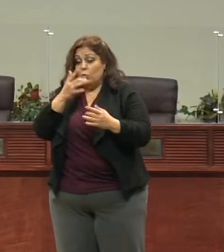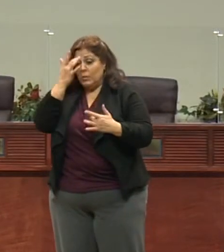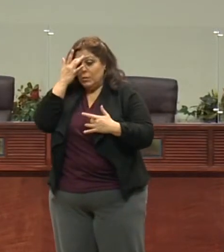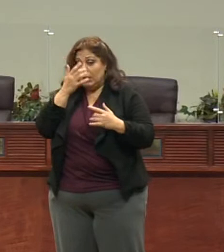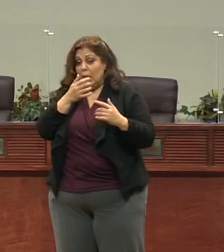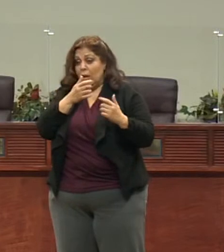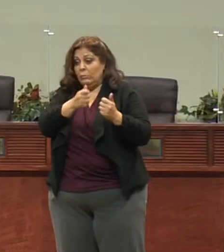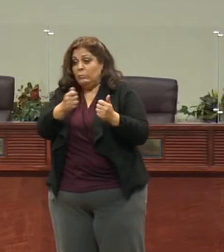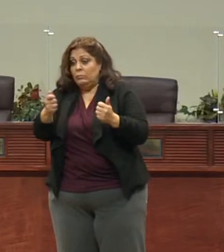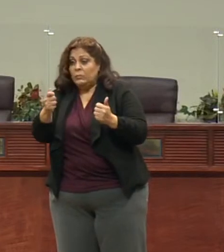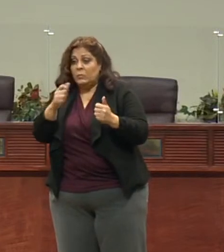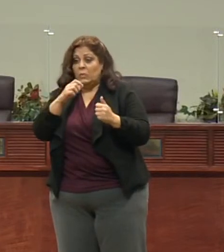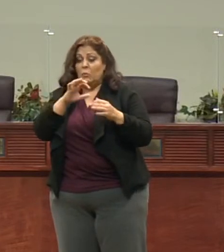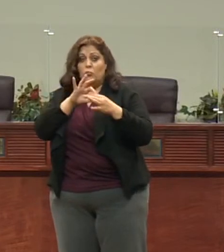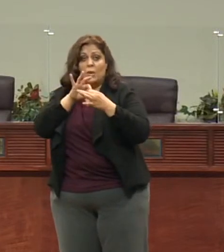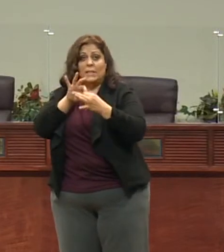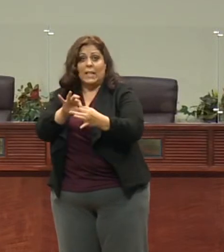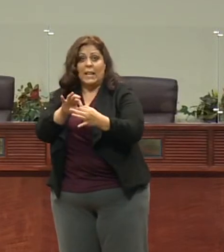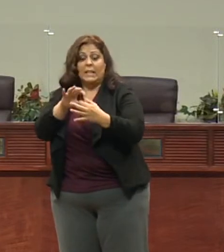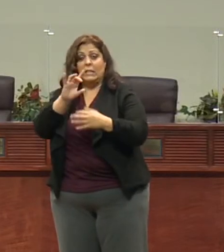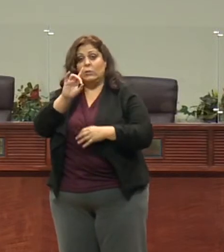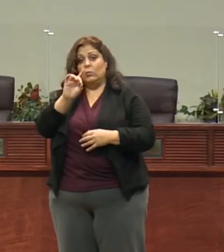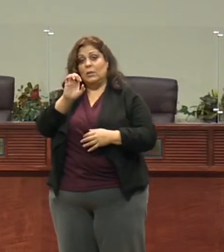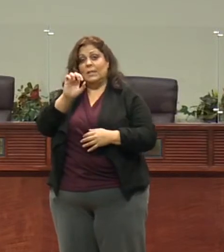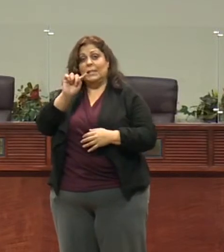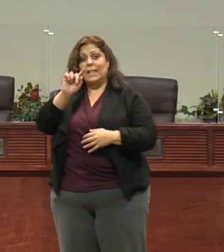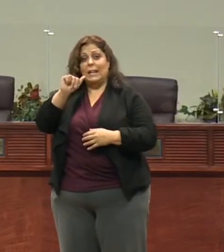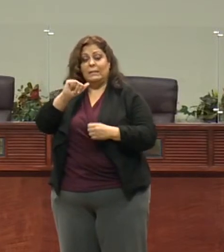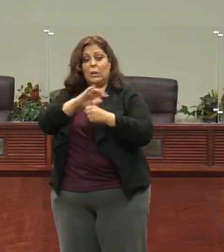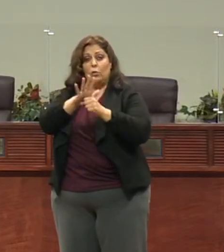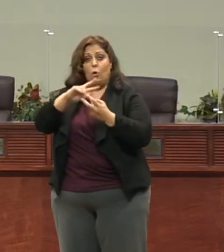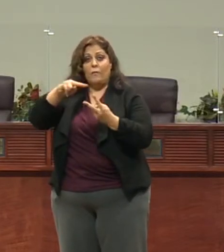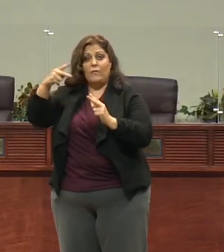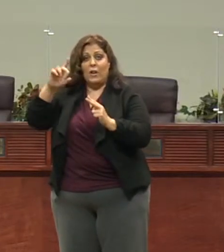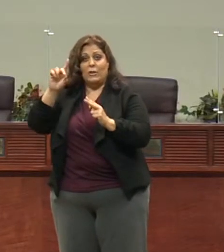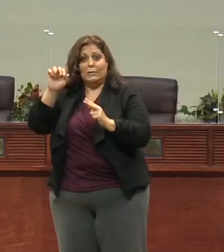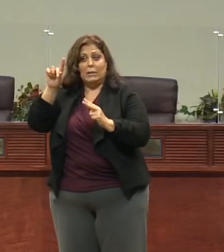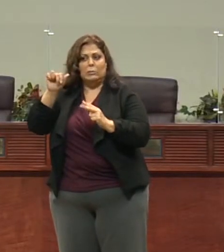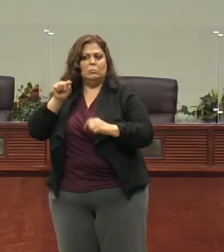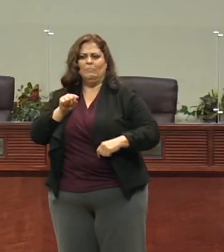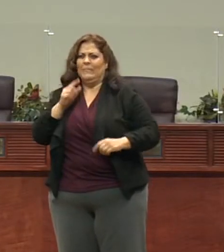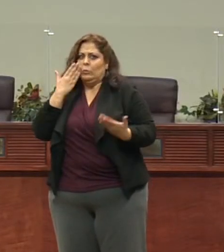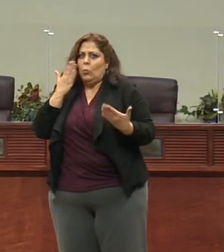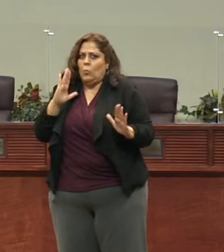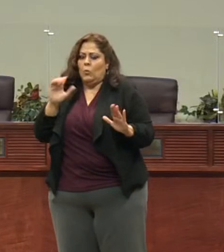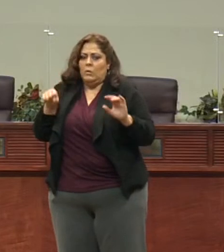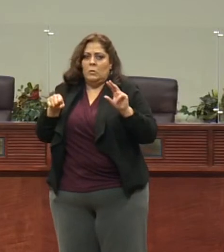higher number of pregnant women very sick with COVID-19 right now compared to before.